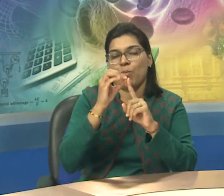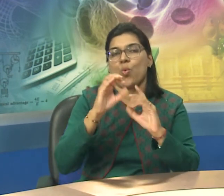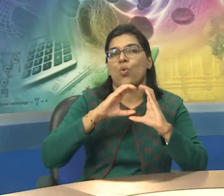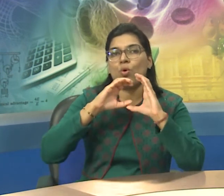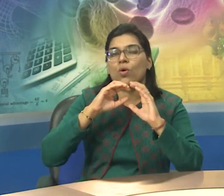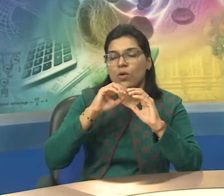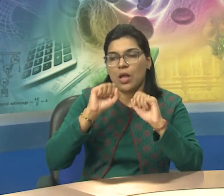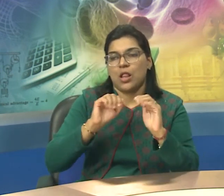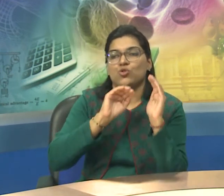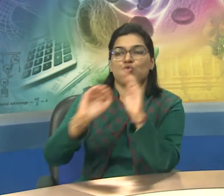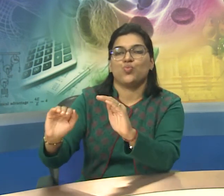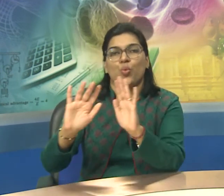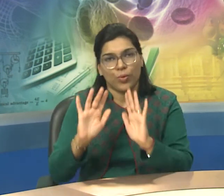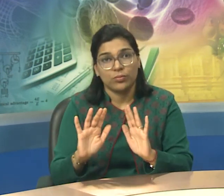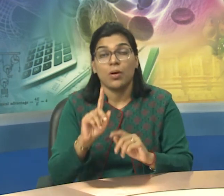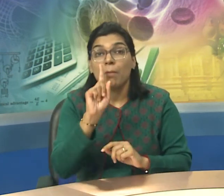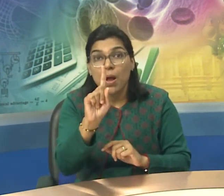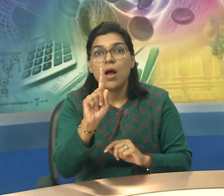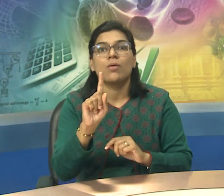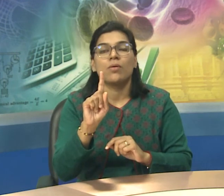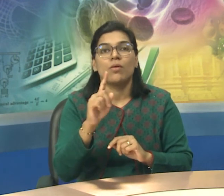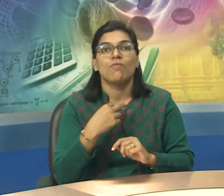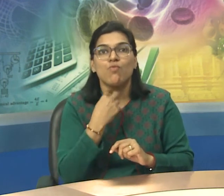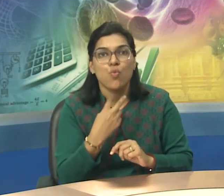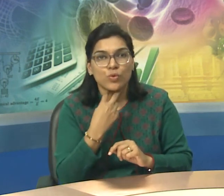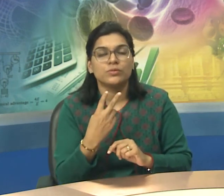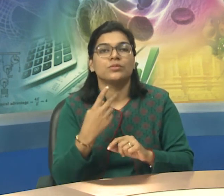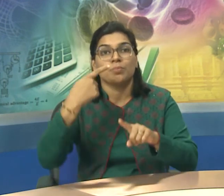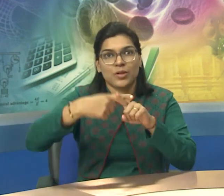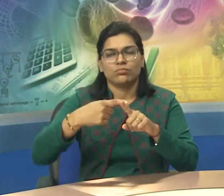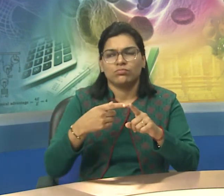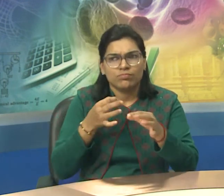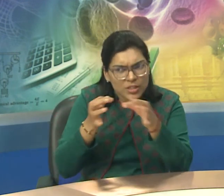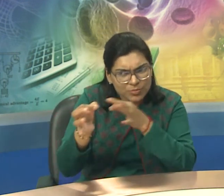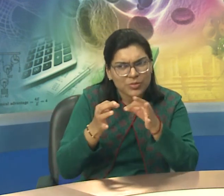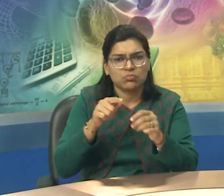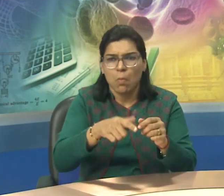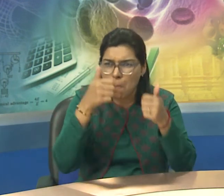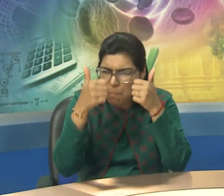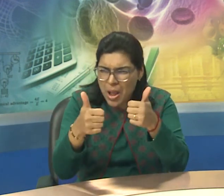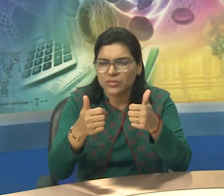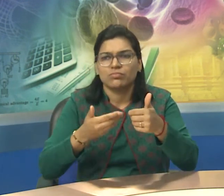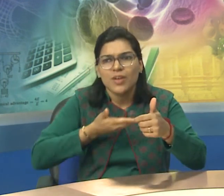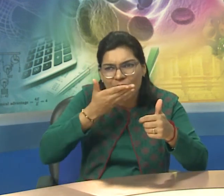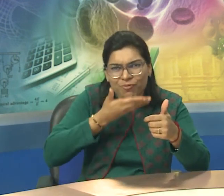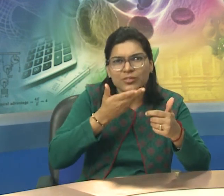customer care, technical support through voice processes,